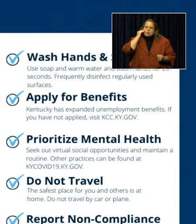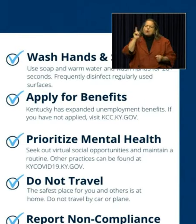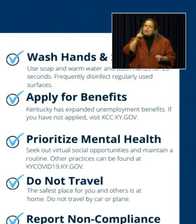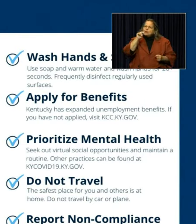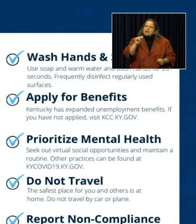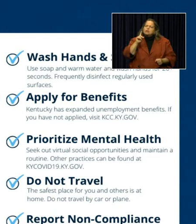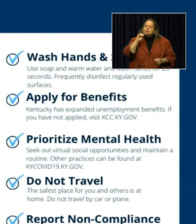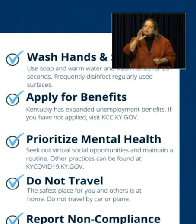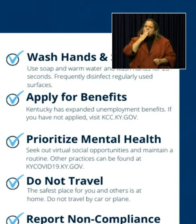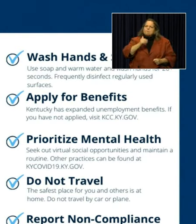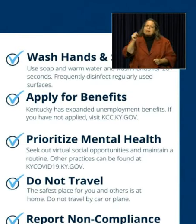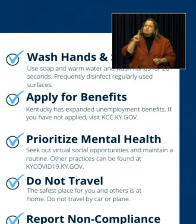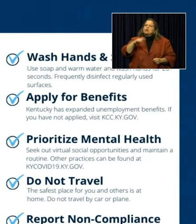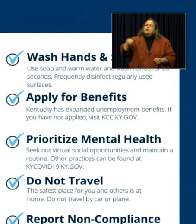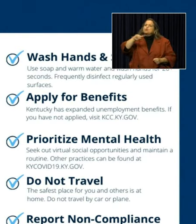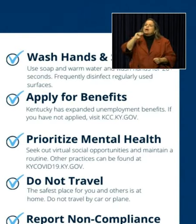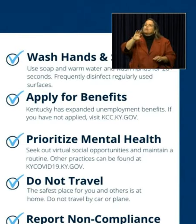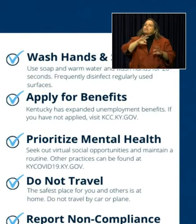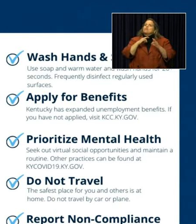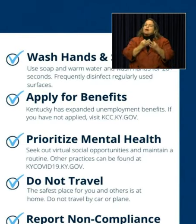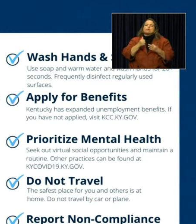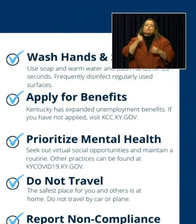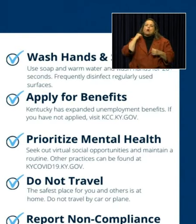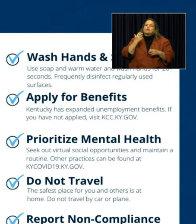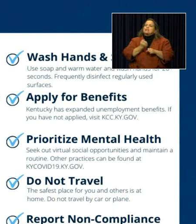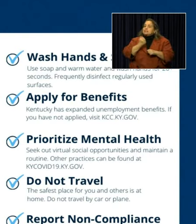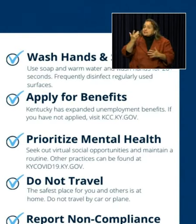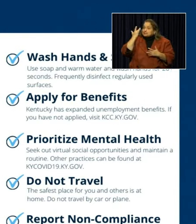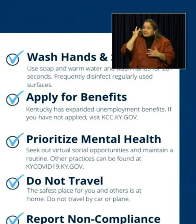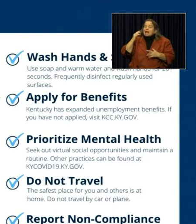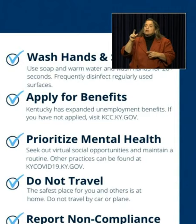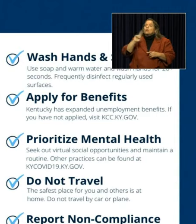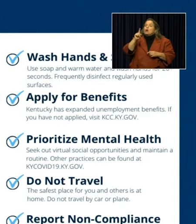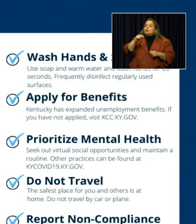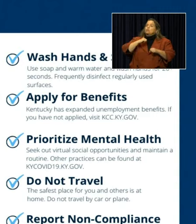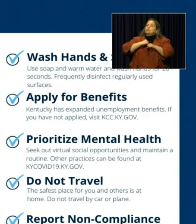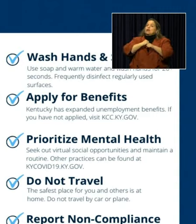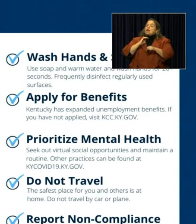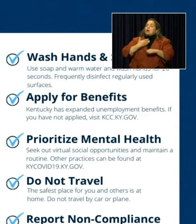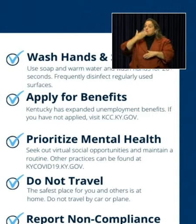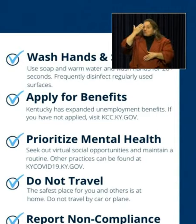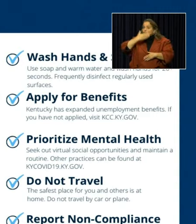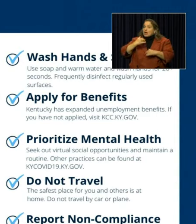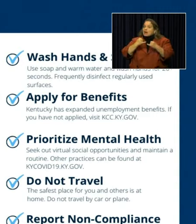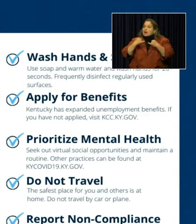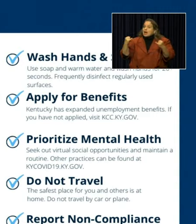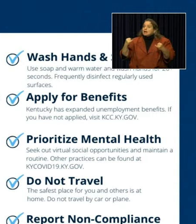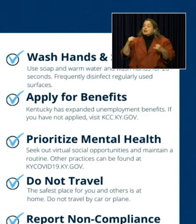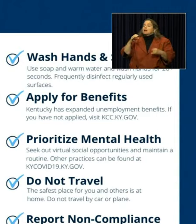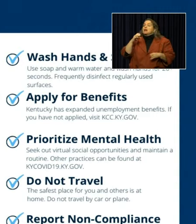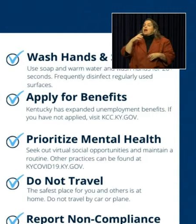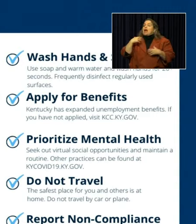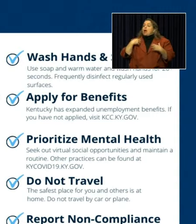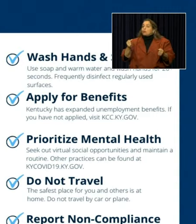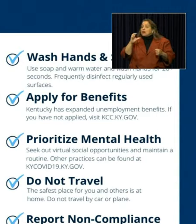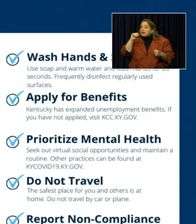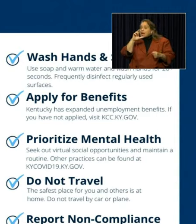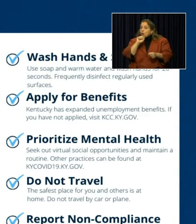make sure you and your family don't contract this virus. And it's where you protect our frontline healthcare workers and our first